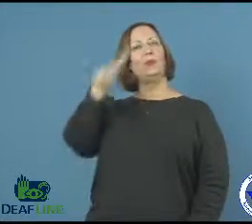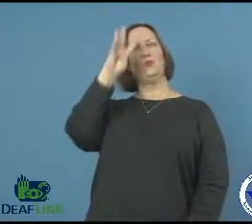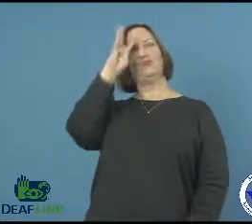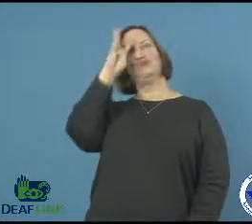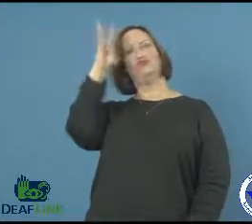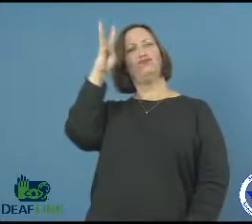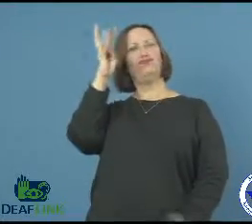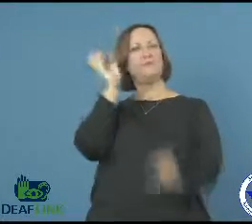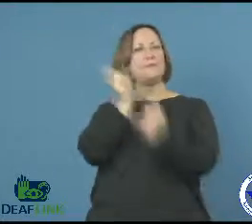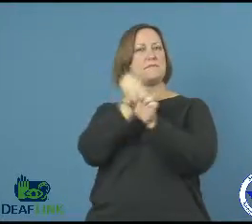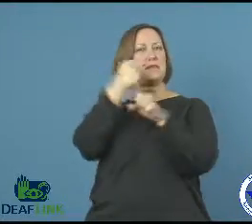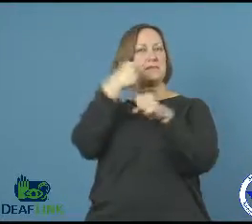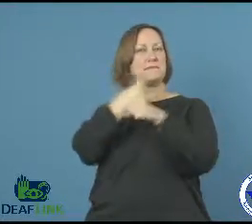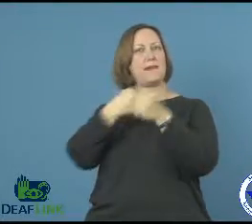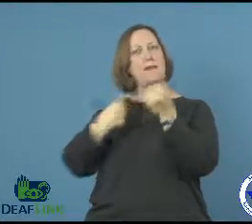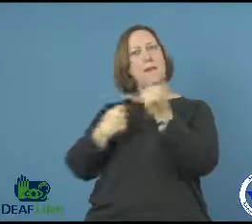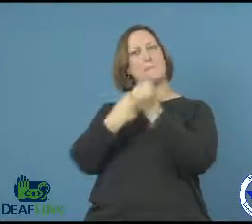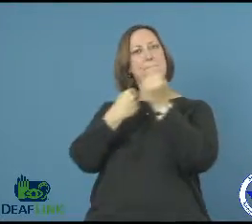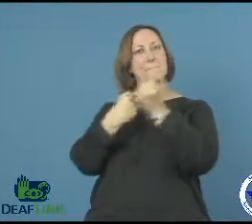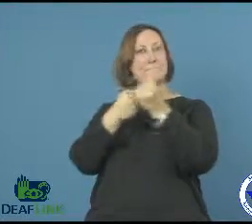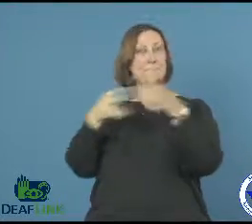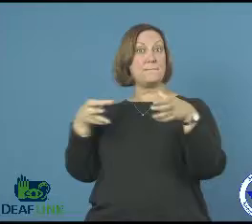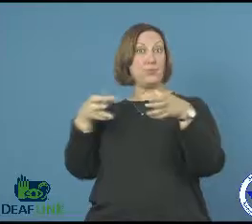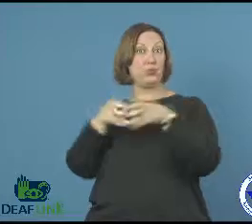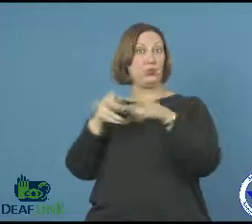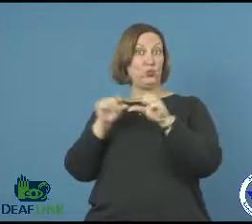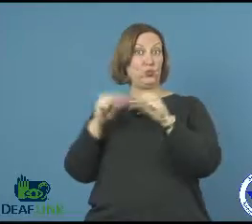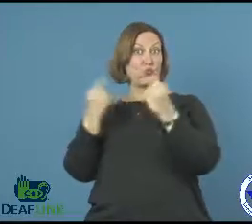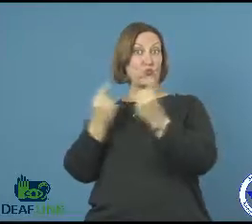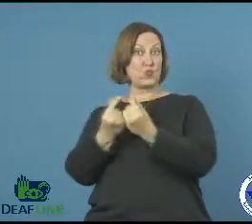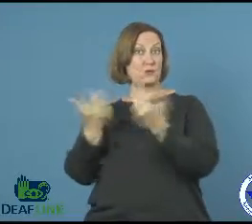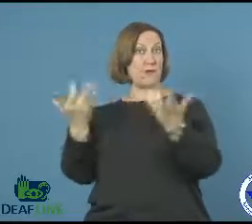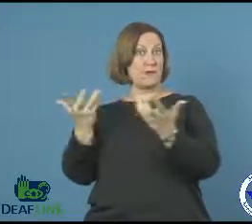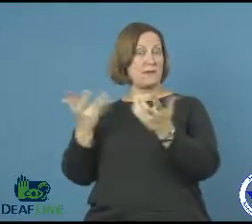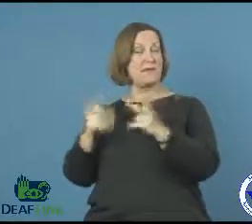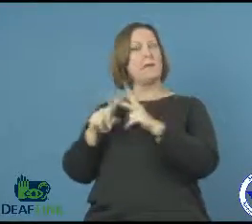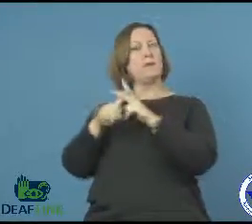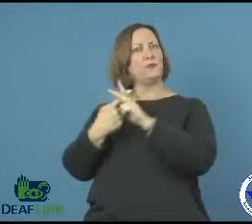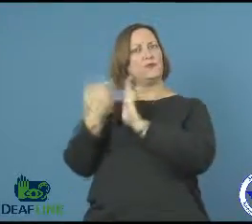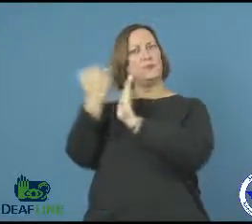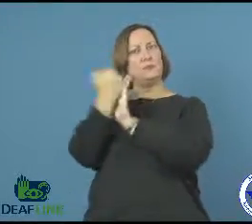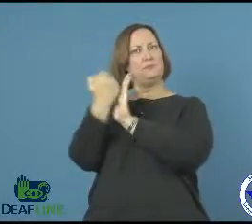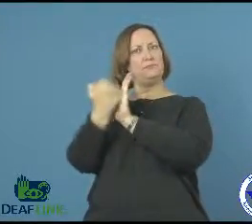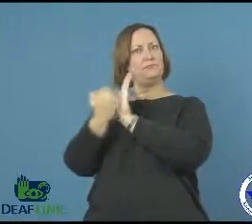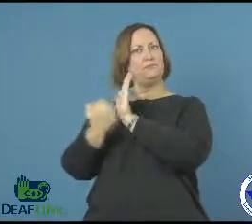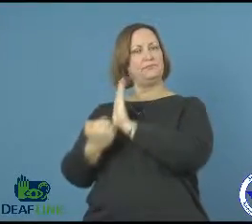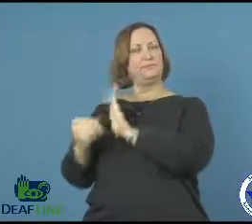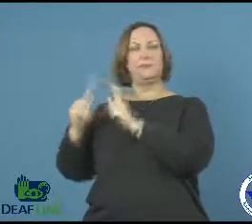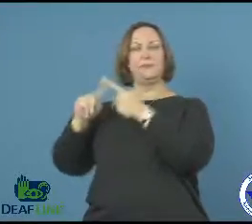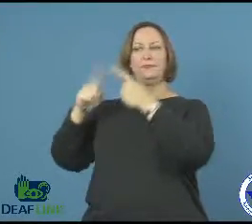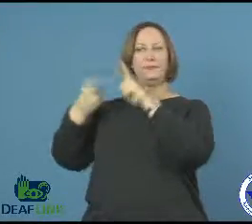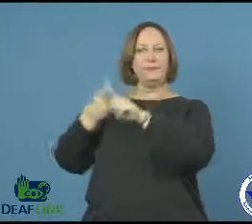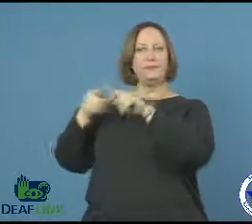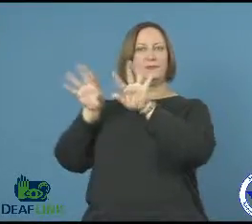Create a support network by making a list of family, friends,